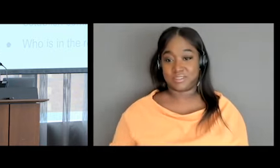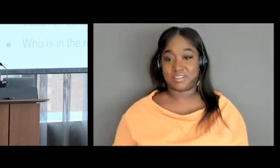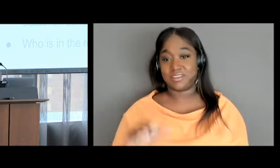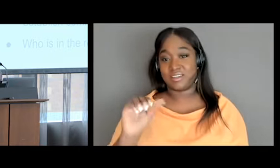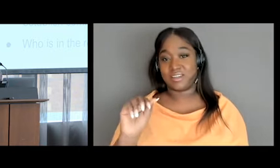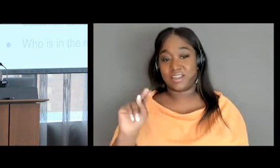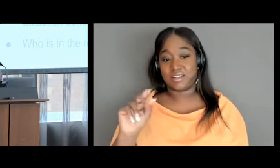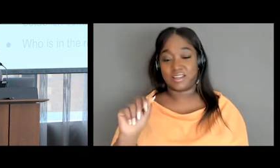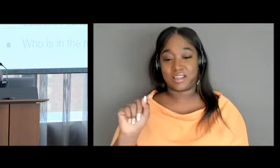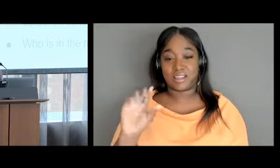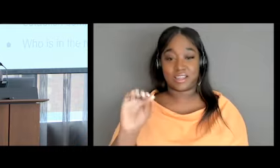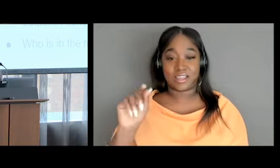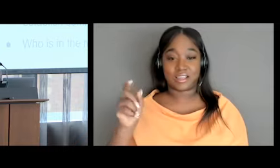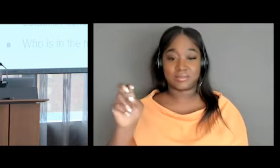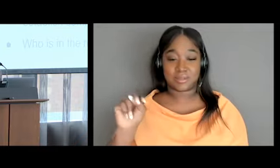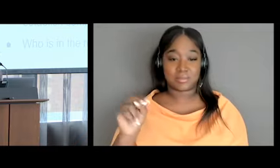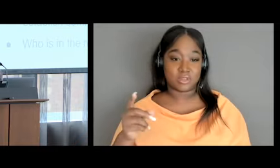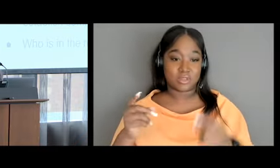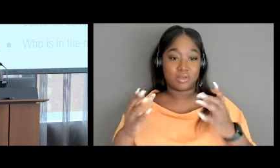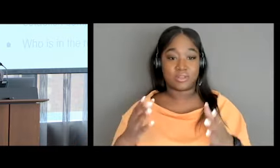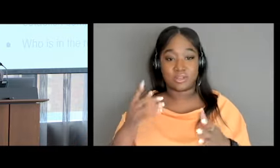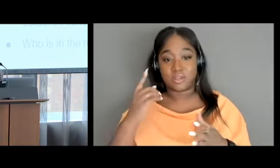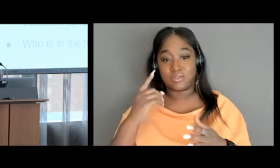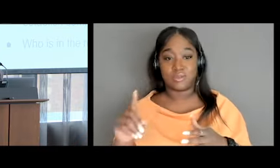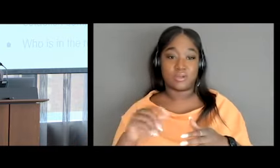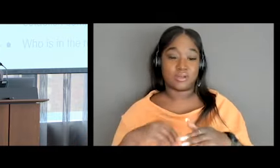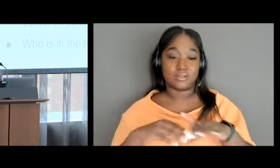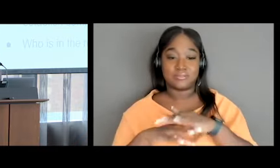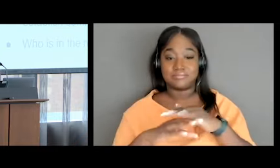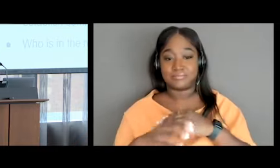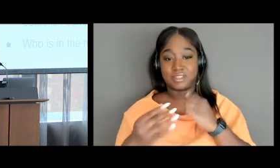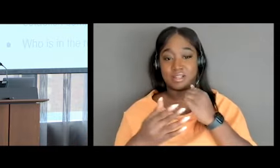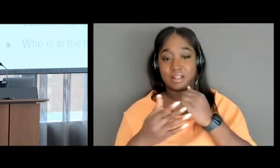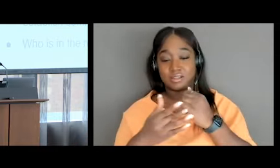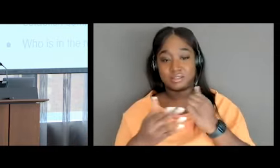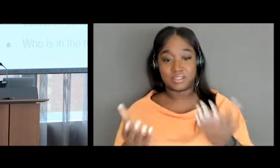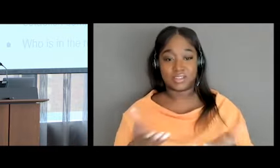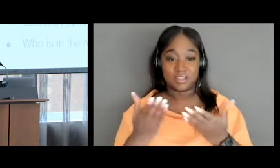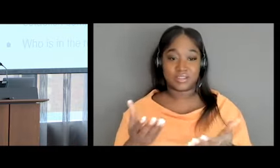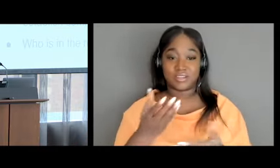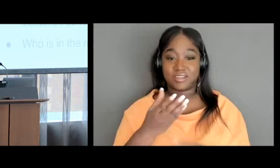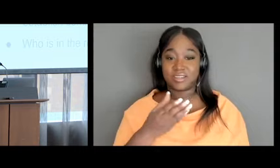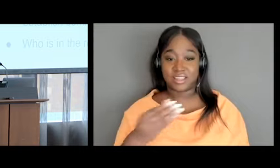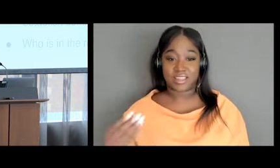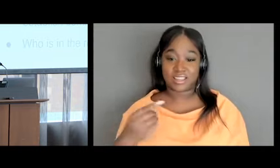for Accessible Technology and the PI for the TDI that we've been mentioning a lot.